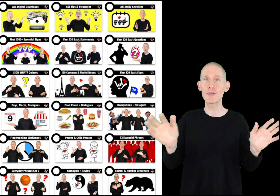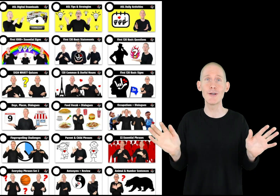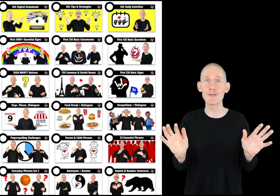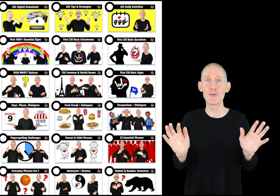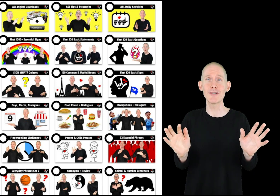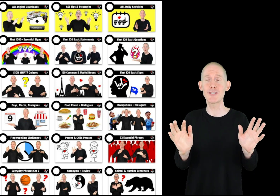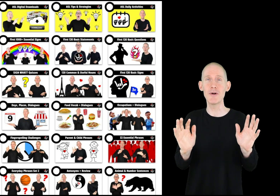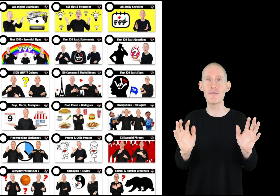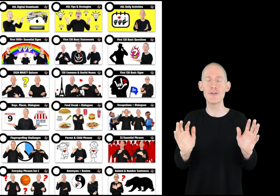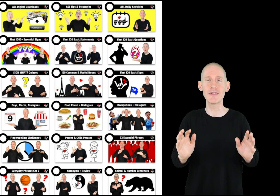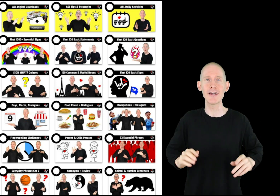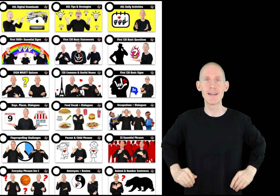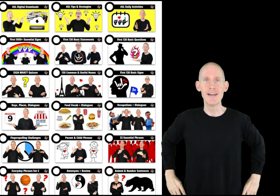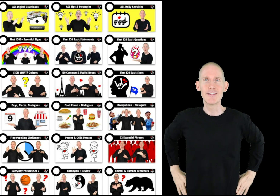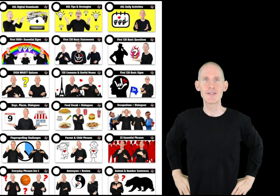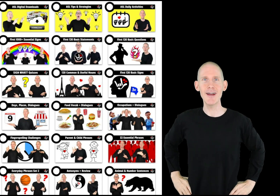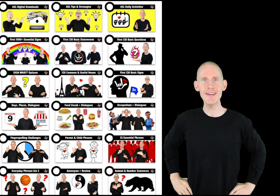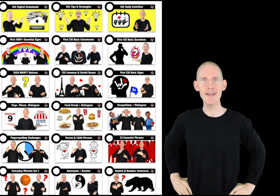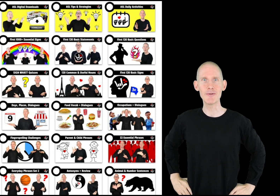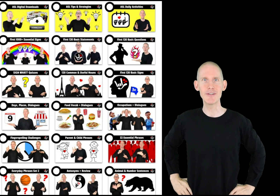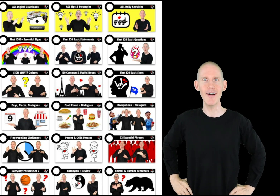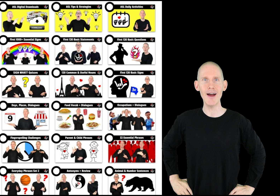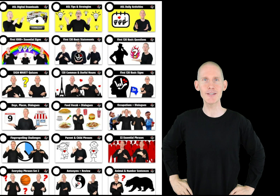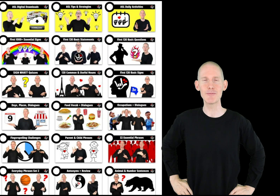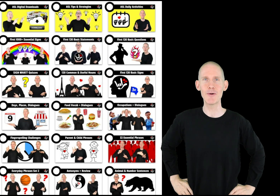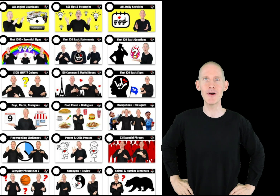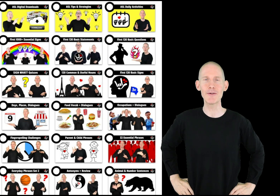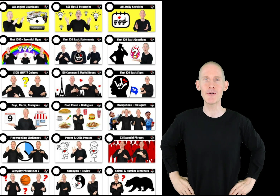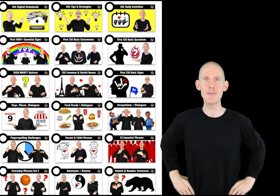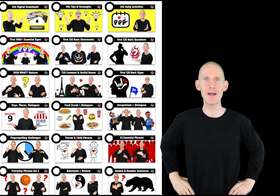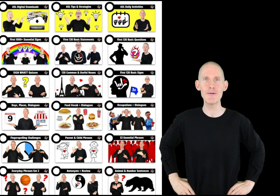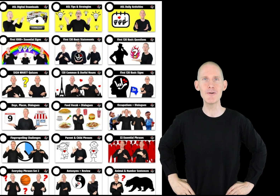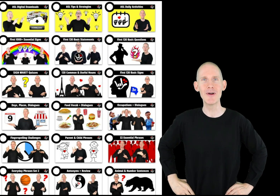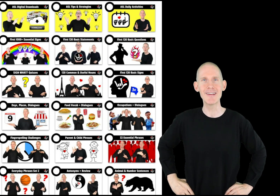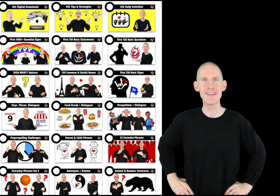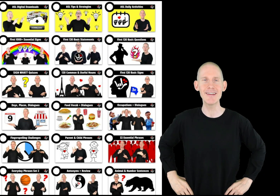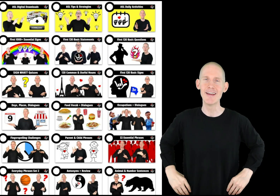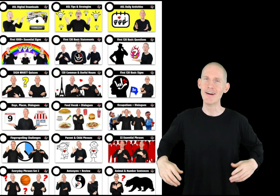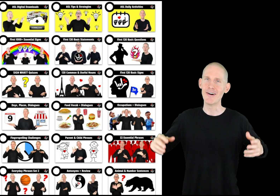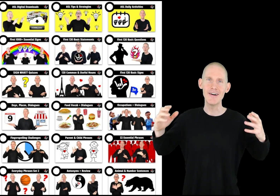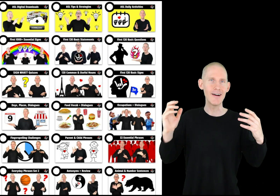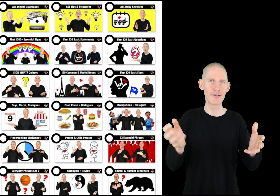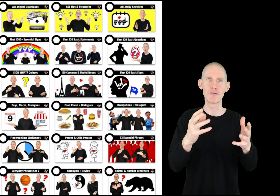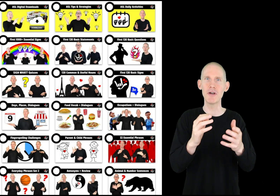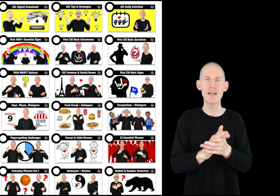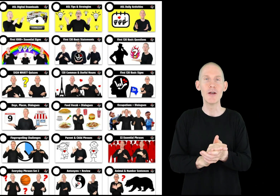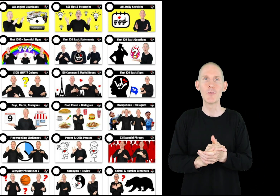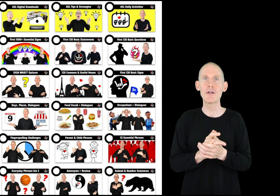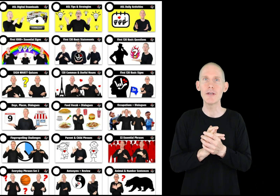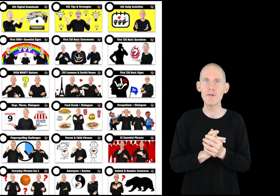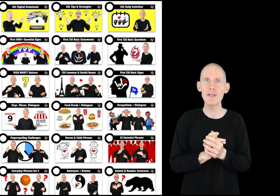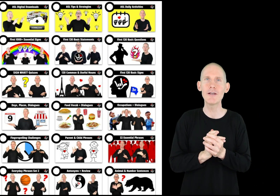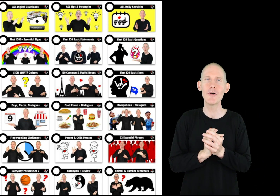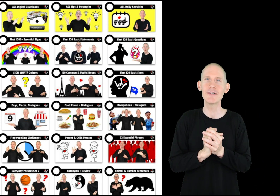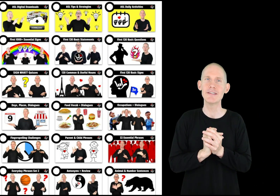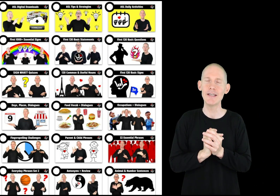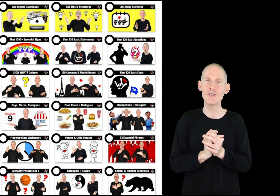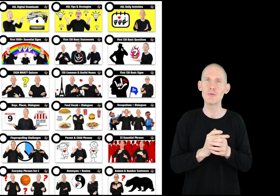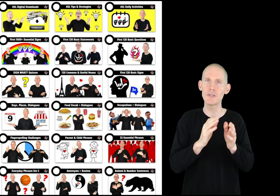skills whatsoever and you're like, sign language, awesome, I want to learn, but I don't know anything, great. We're literally going to teach you